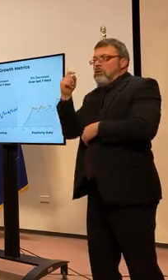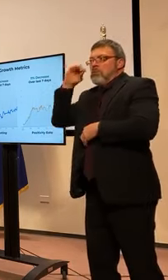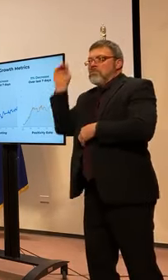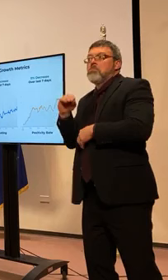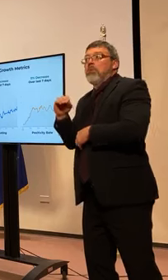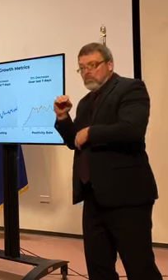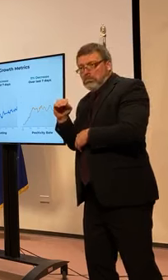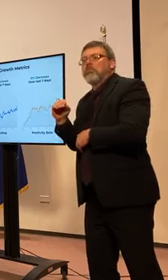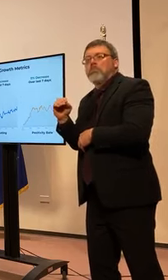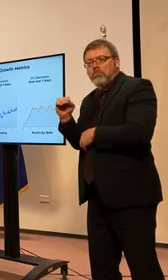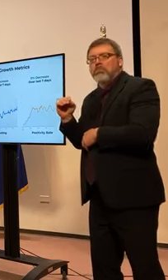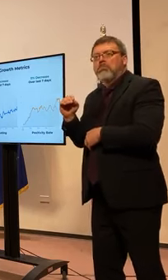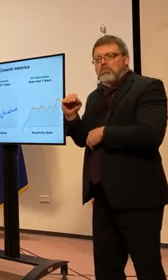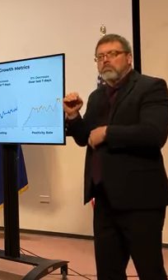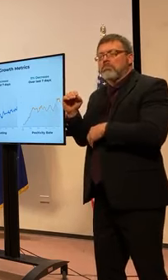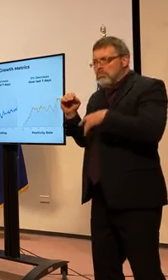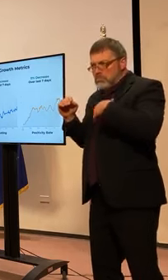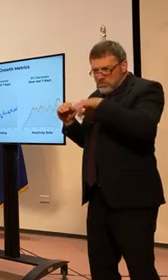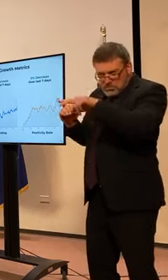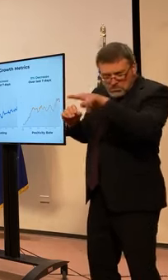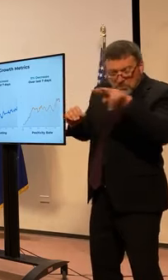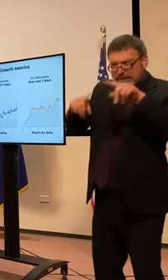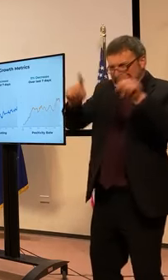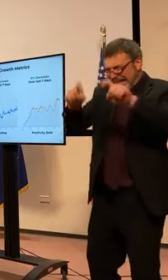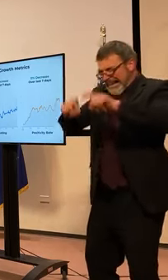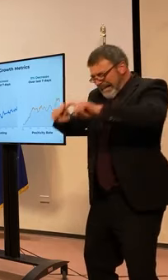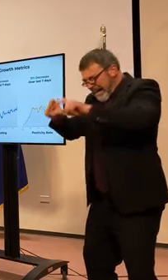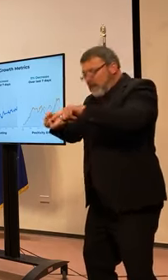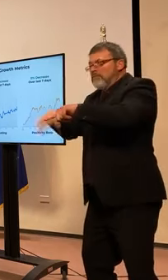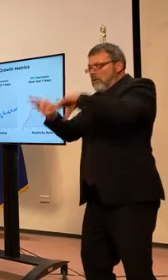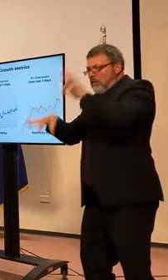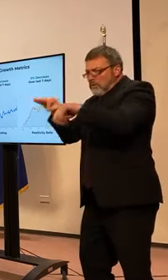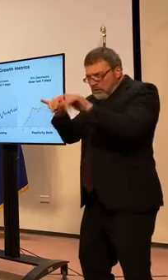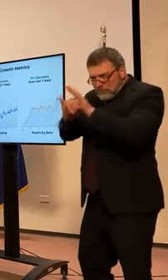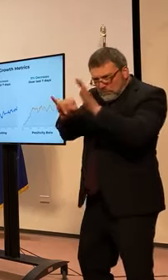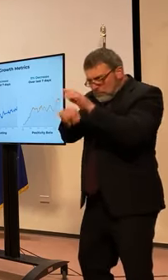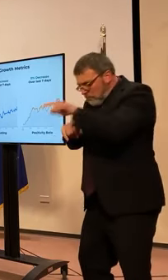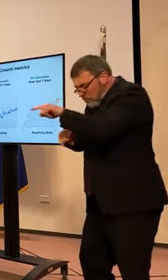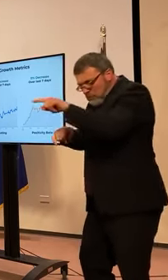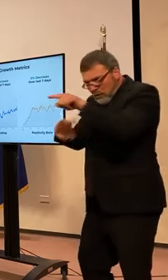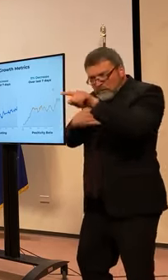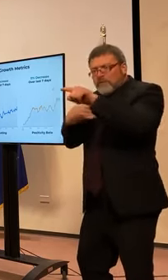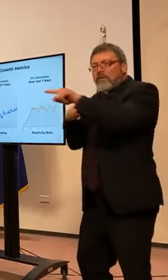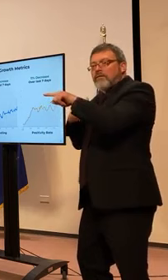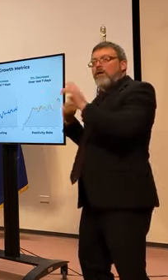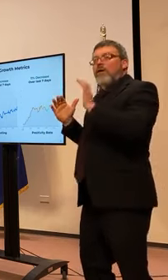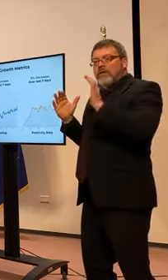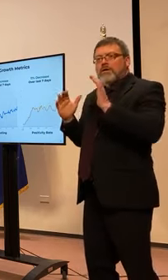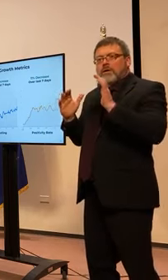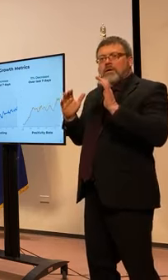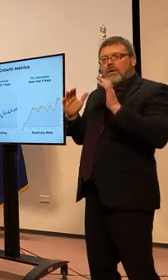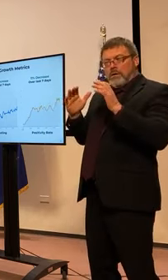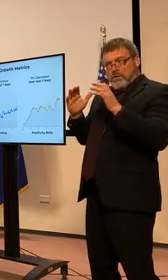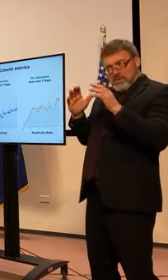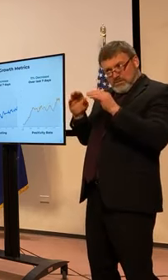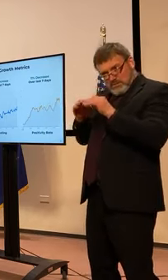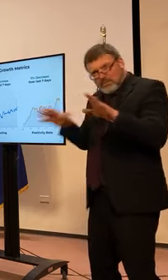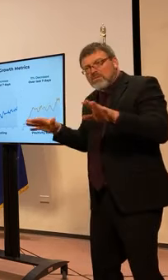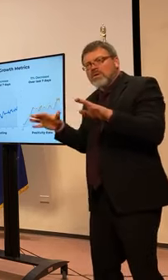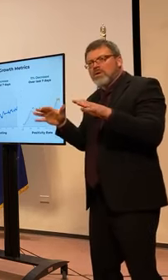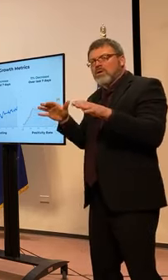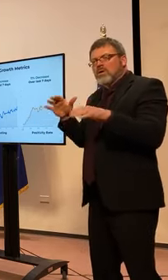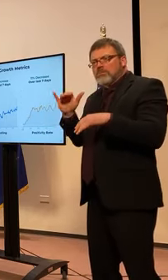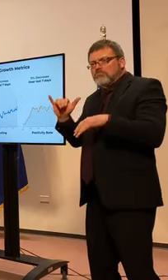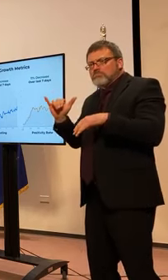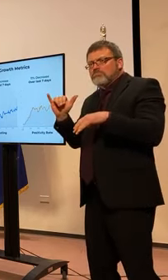of what's the positivity rate to try to get a sense of if infections and if the virus is more or less prevalent in our community? So that is